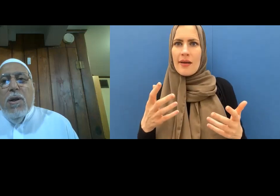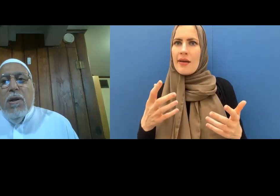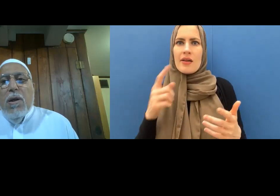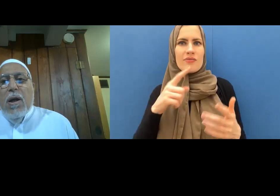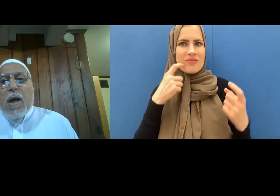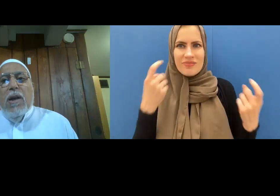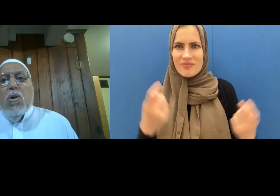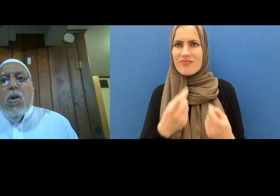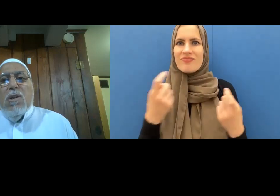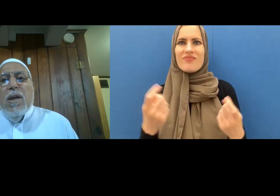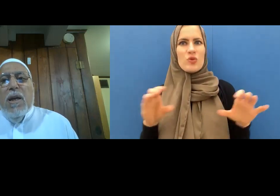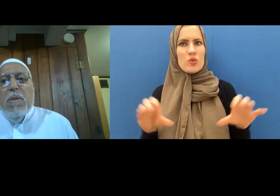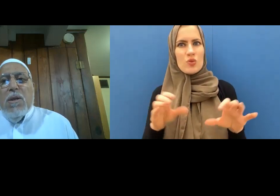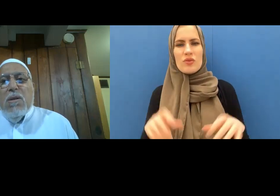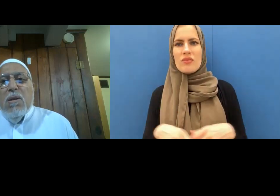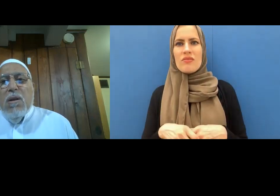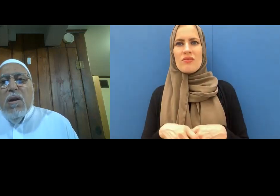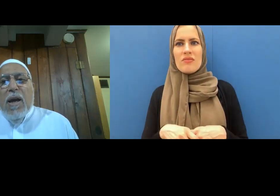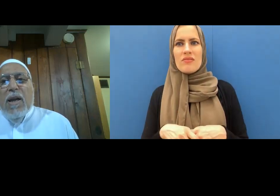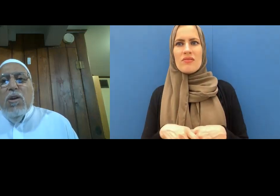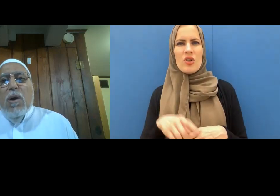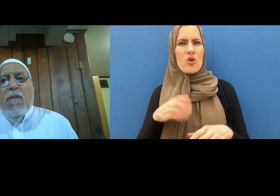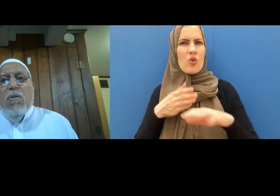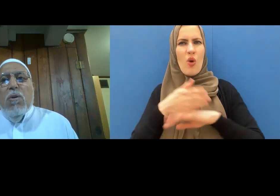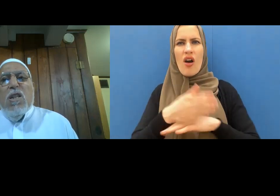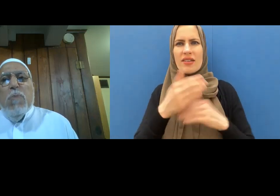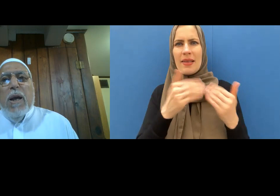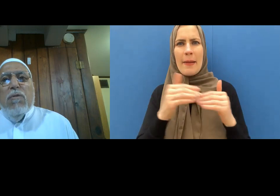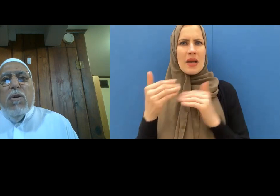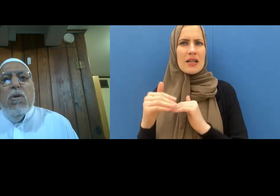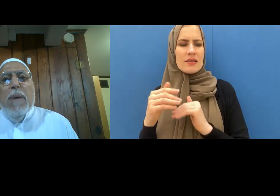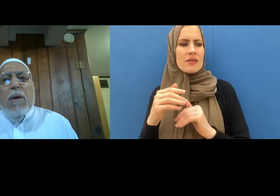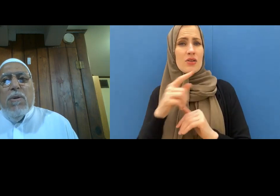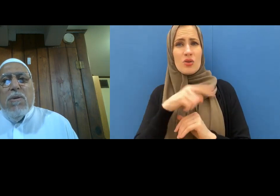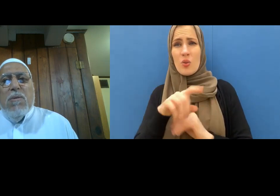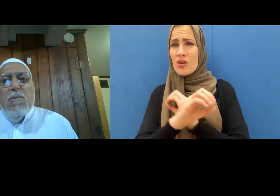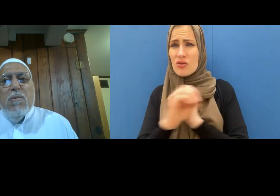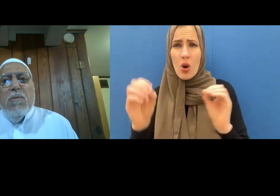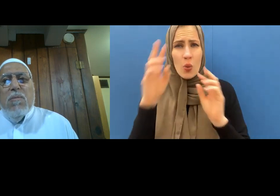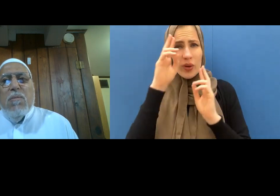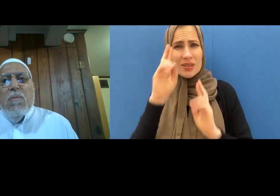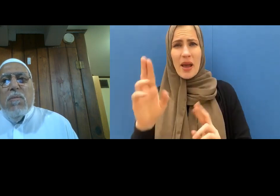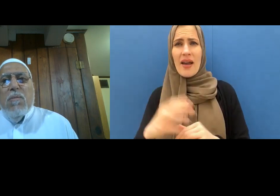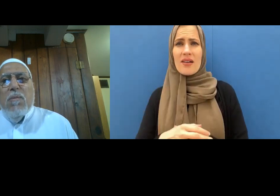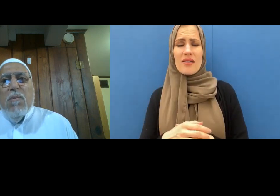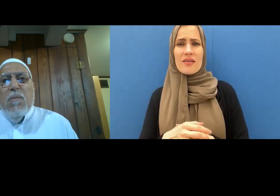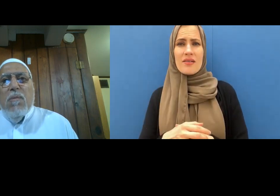transgression and crossing limits, and you have no respect for no bounds.